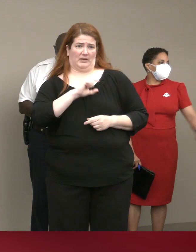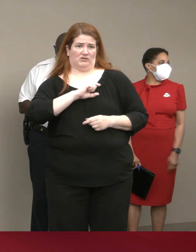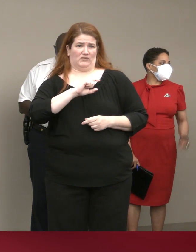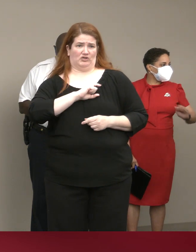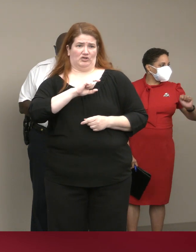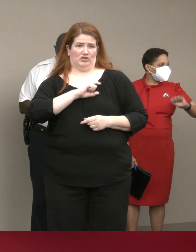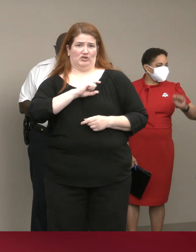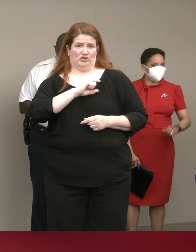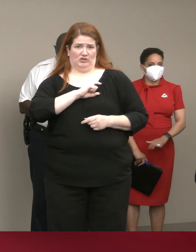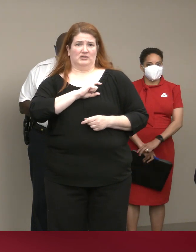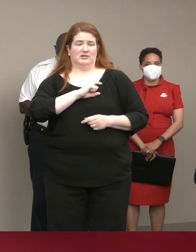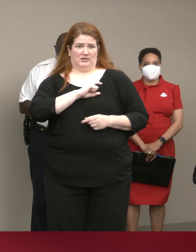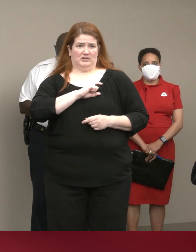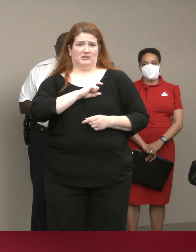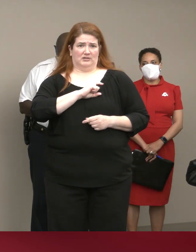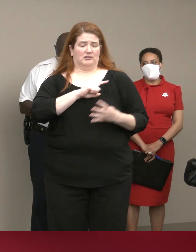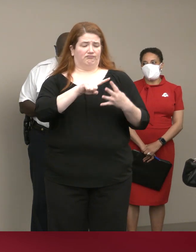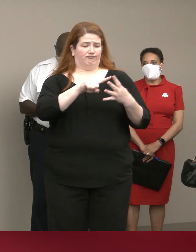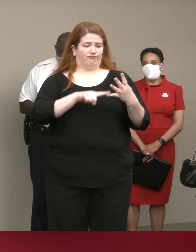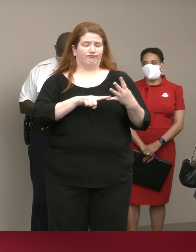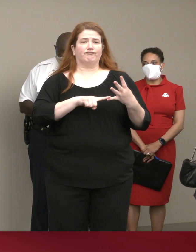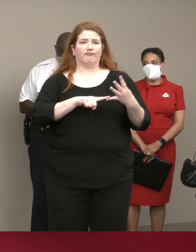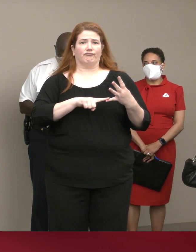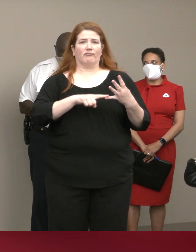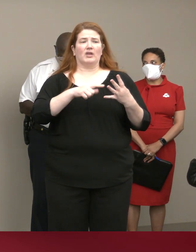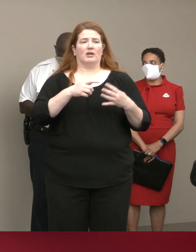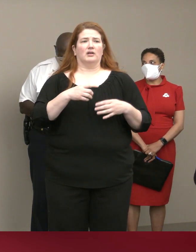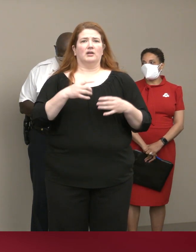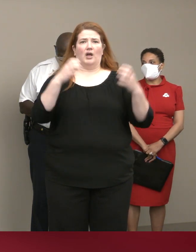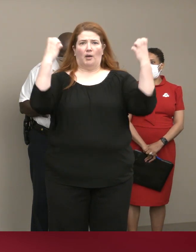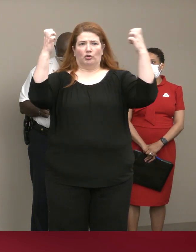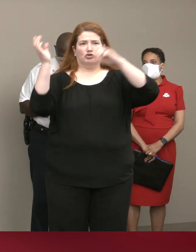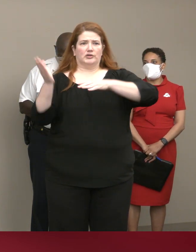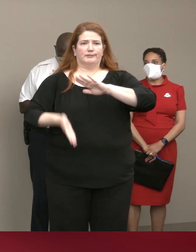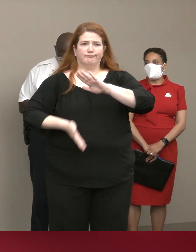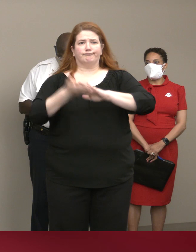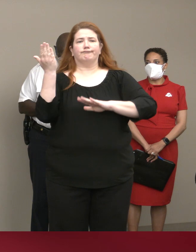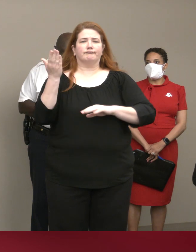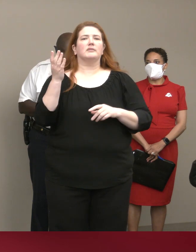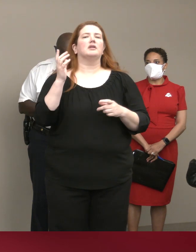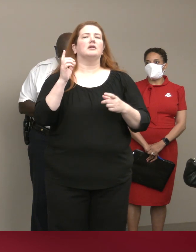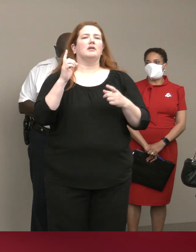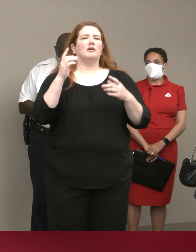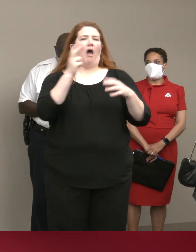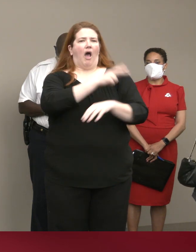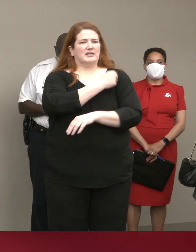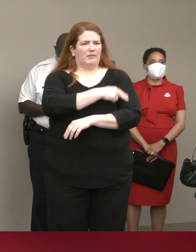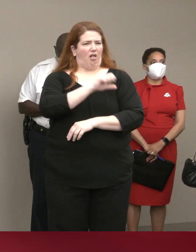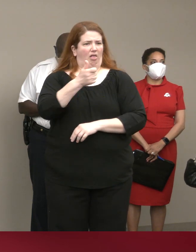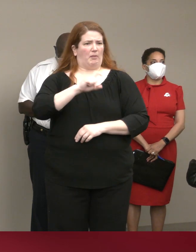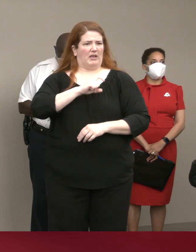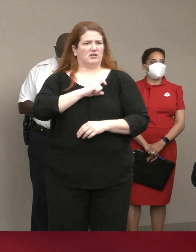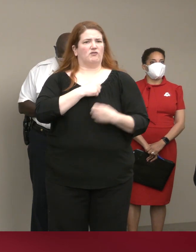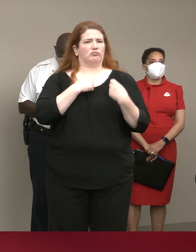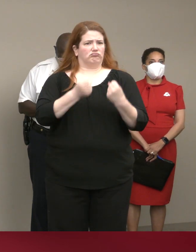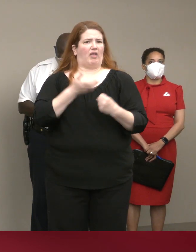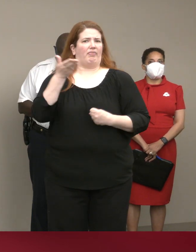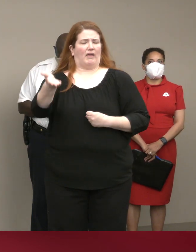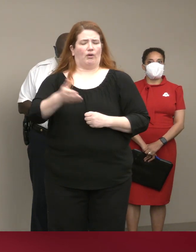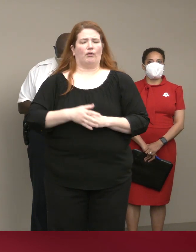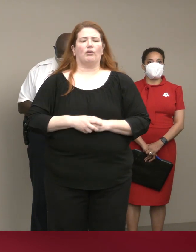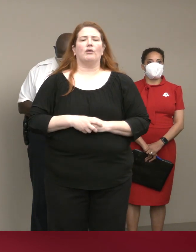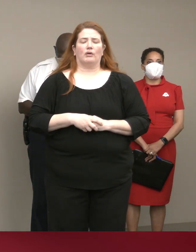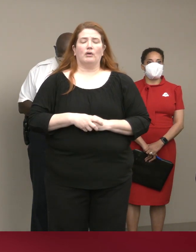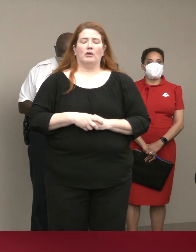Our injured officers were rushed to the hospital by fellow officers. After being assured that their